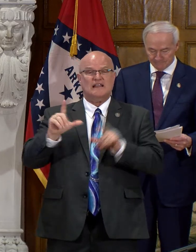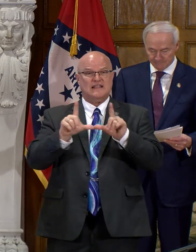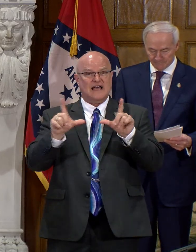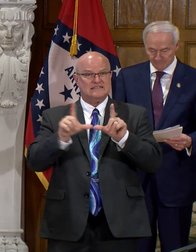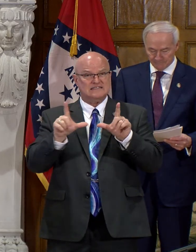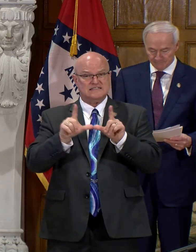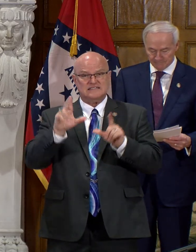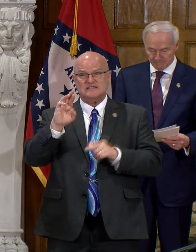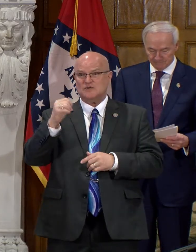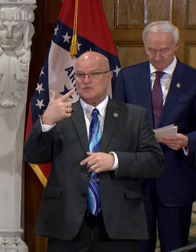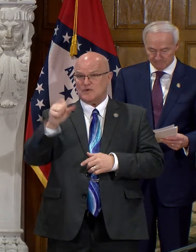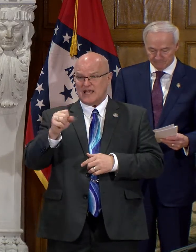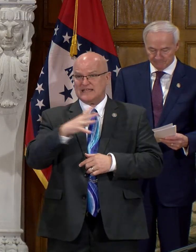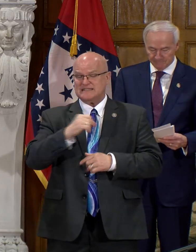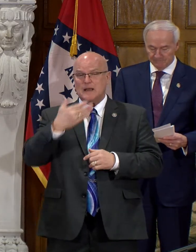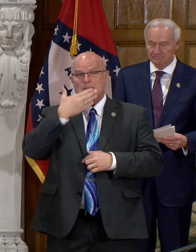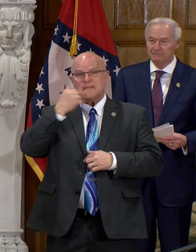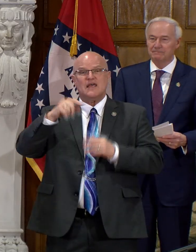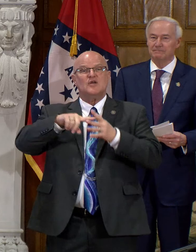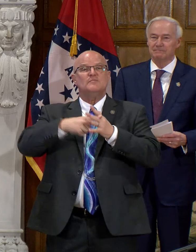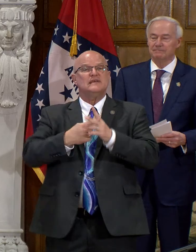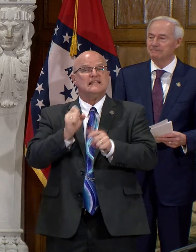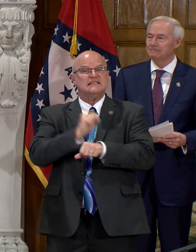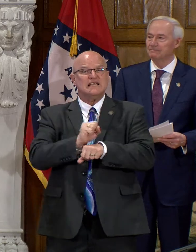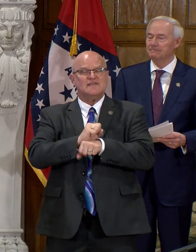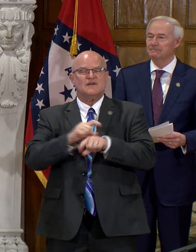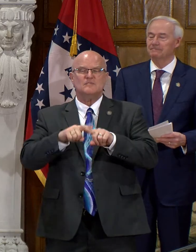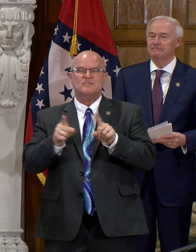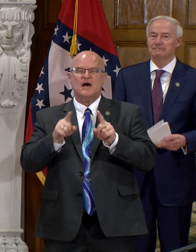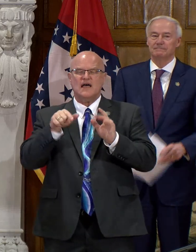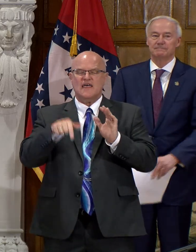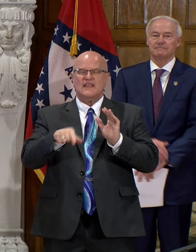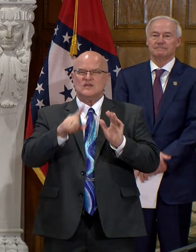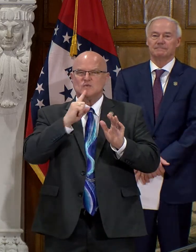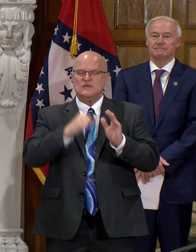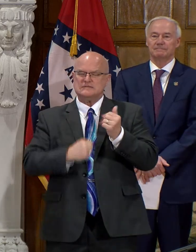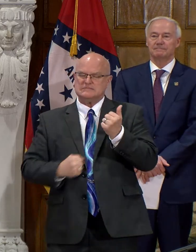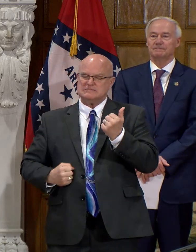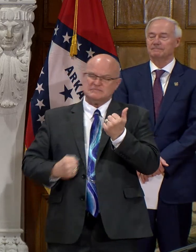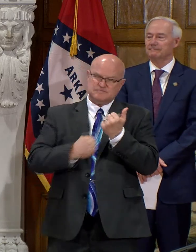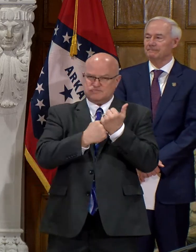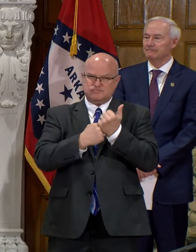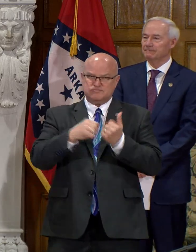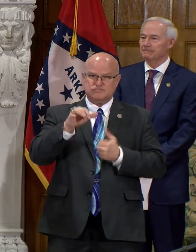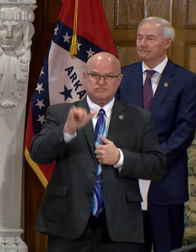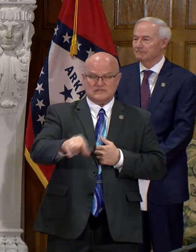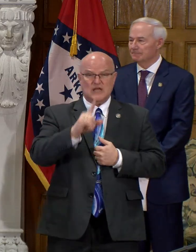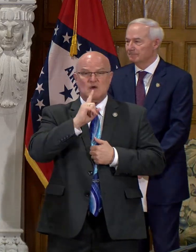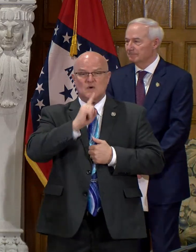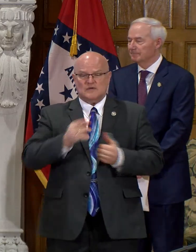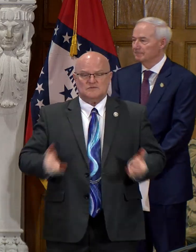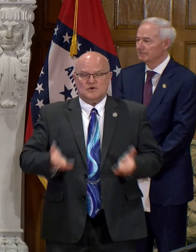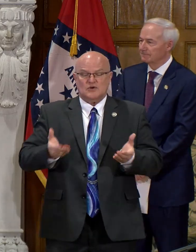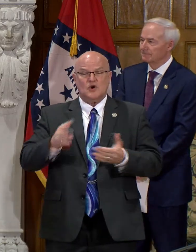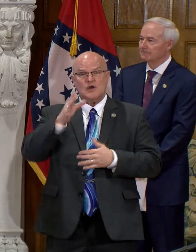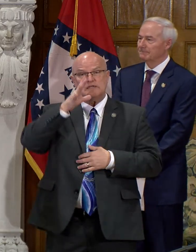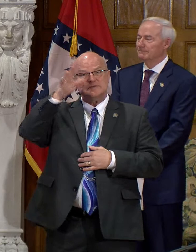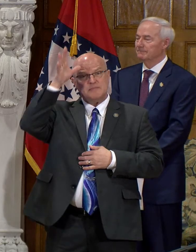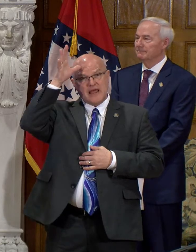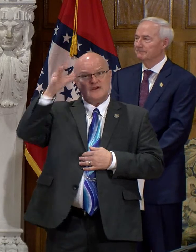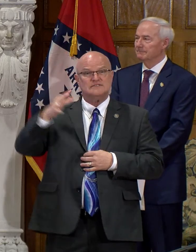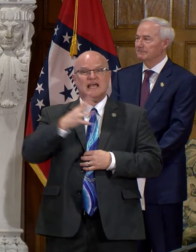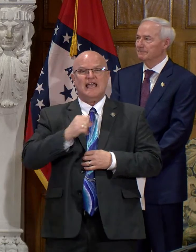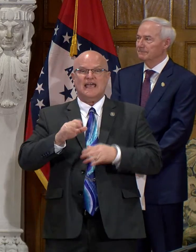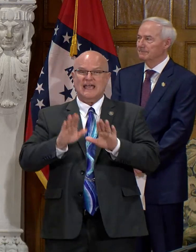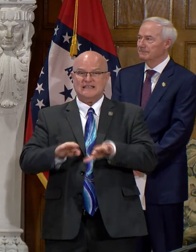licensing regs and through our Better Beginnings efforts. But this is really to underscore the importance of it, and it's really to encourage parents